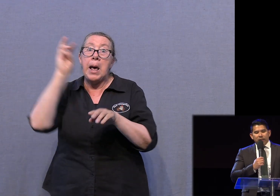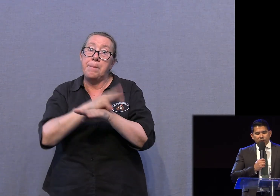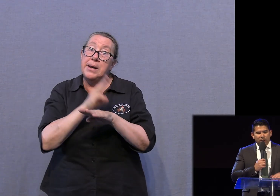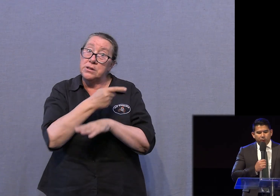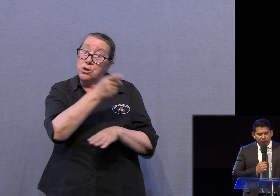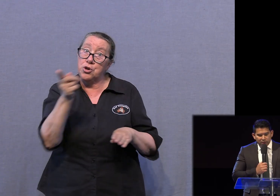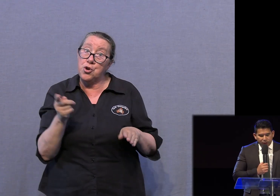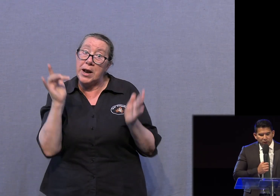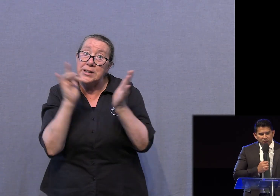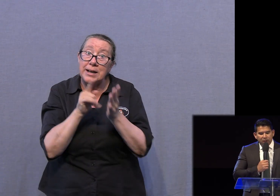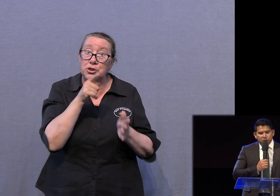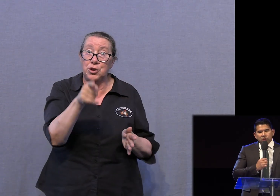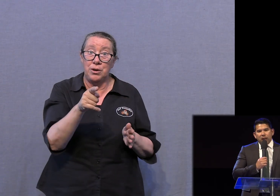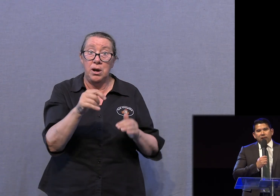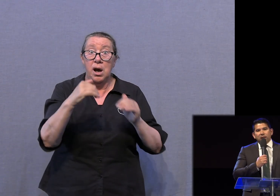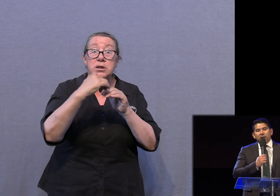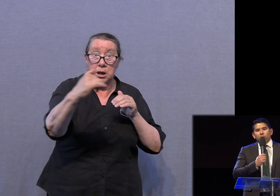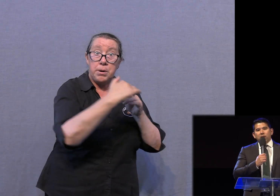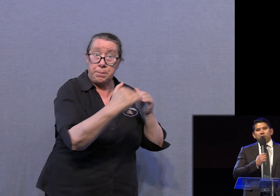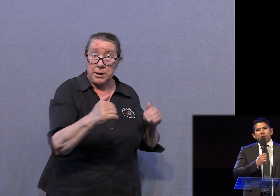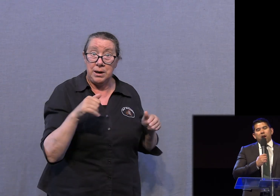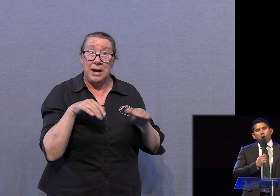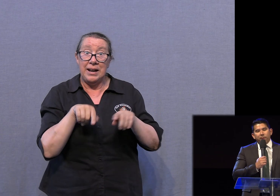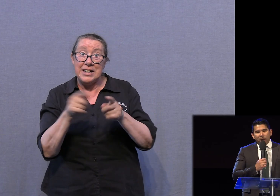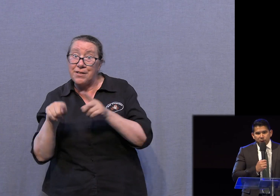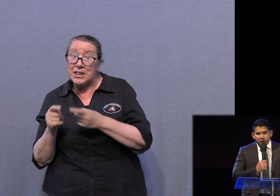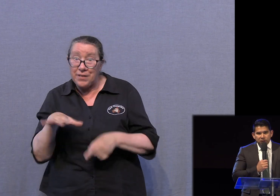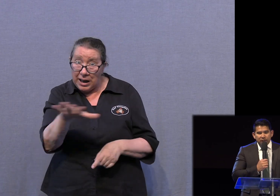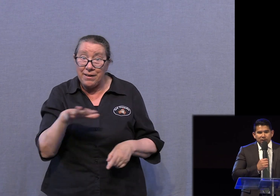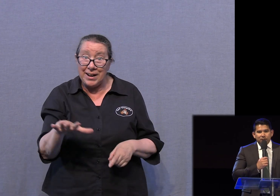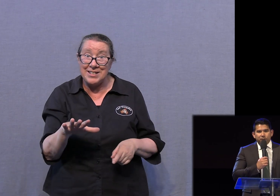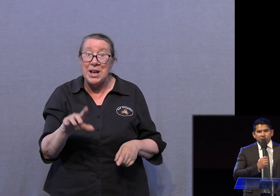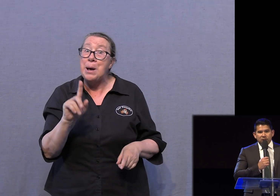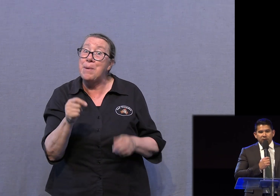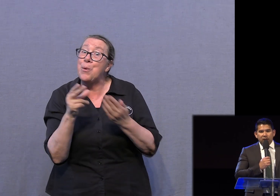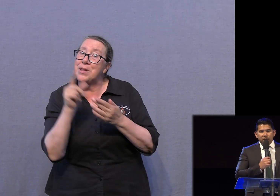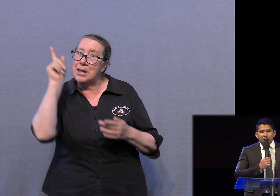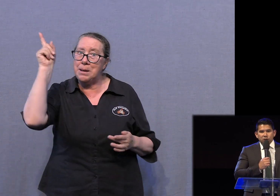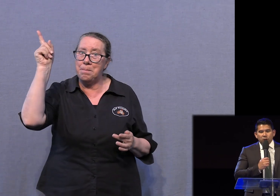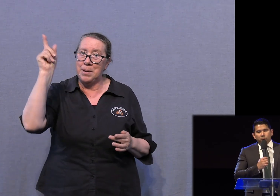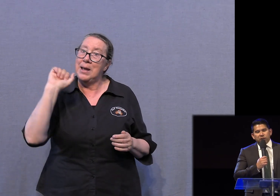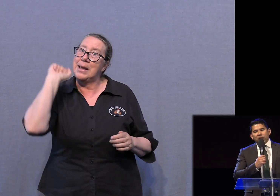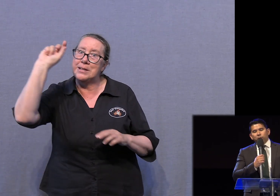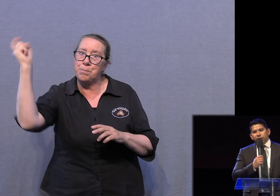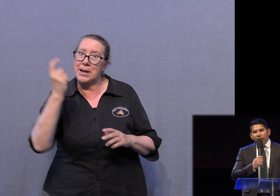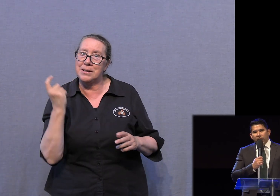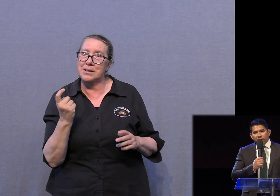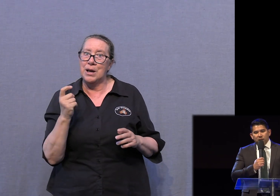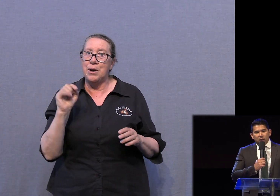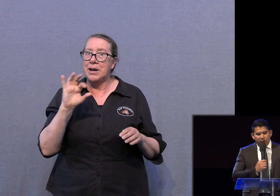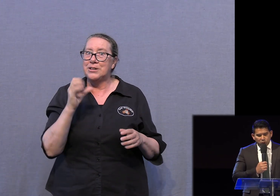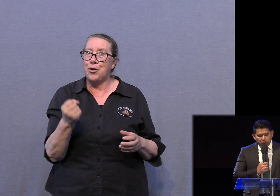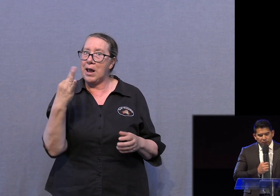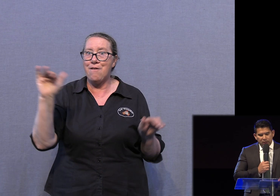are separated at different locations, yet we know that there are no boundaries to the presence of God. So receive with